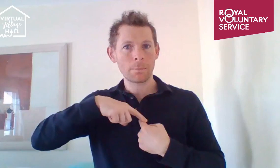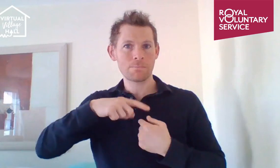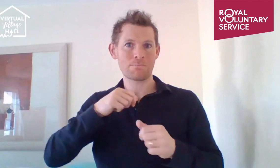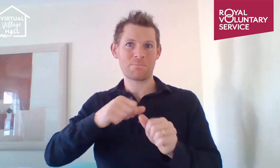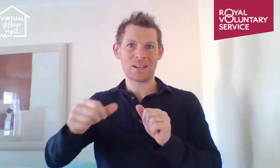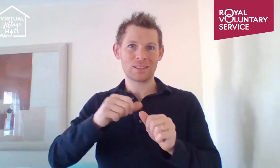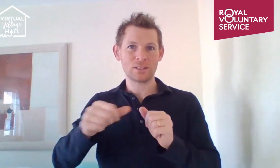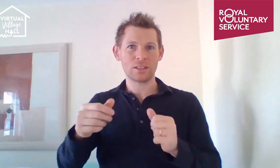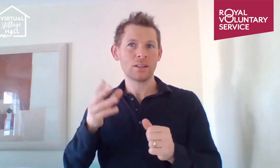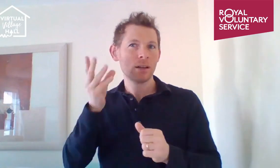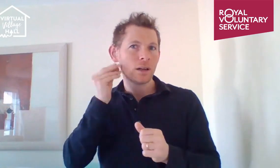now because